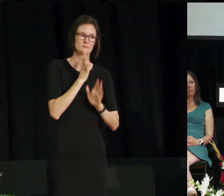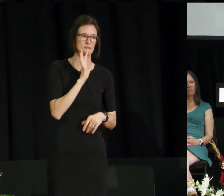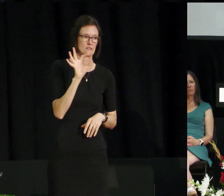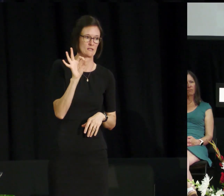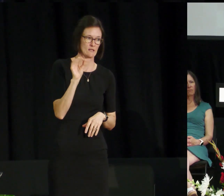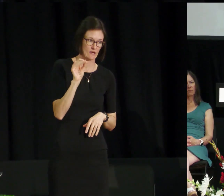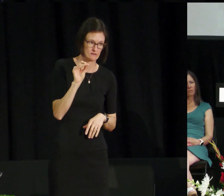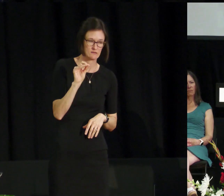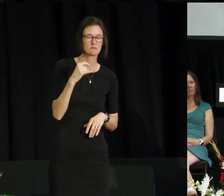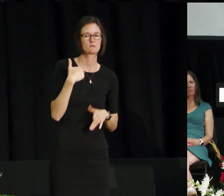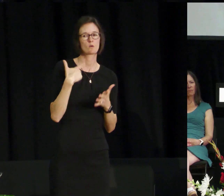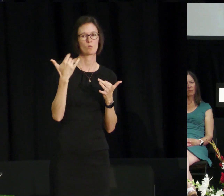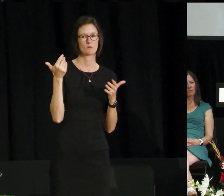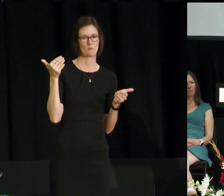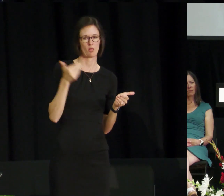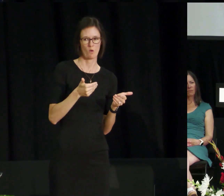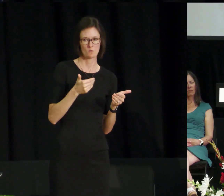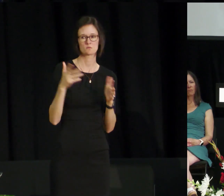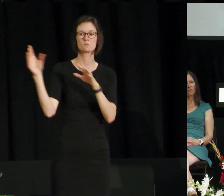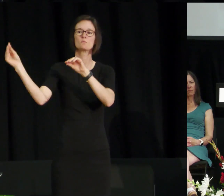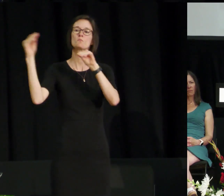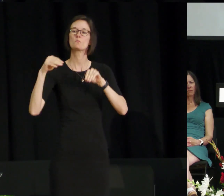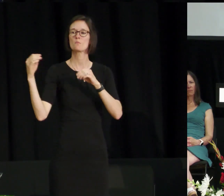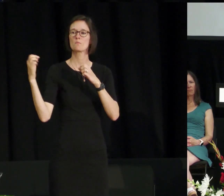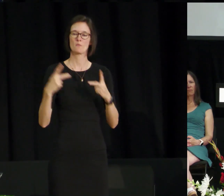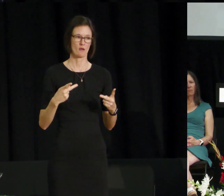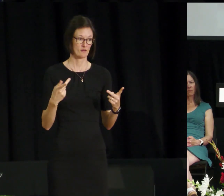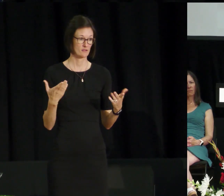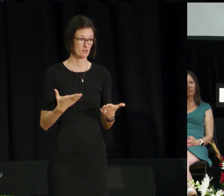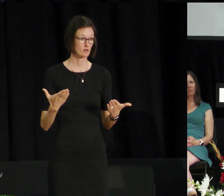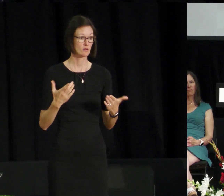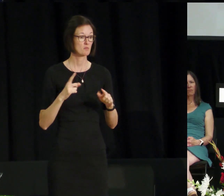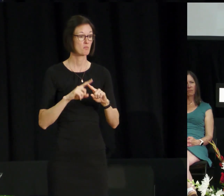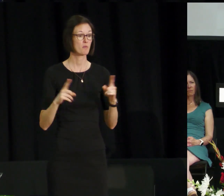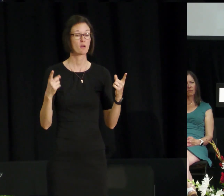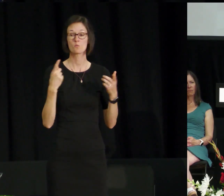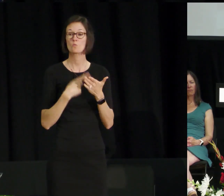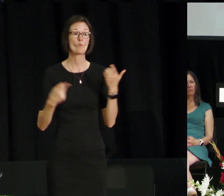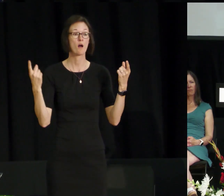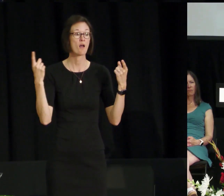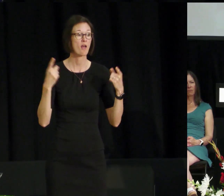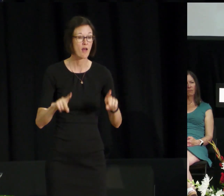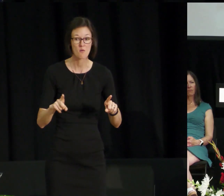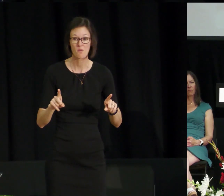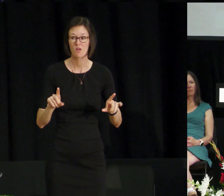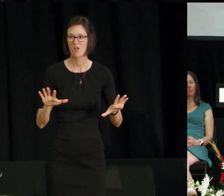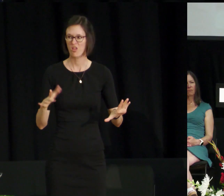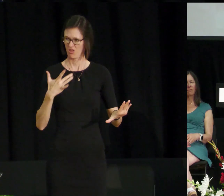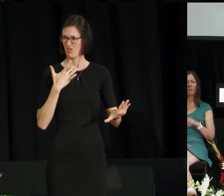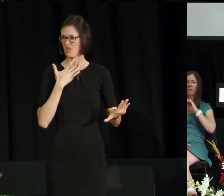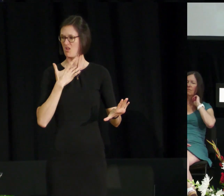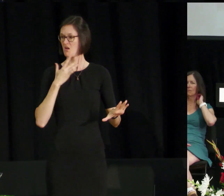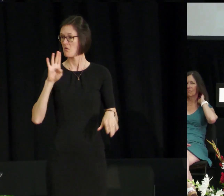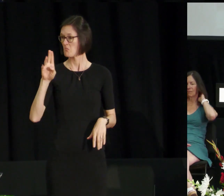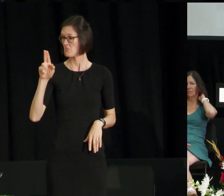And so I came here But what happened? What did I see? Buses were only running Monday through Friday